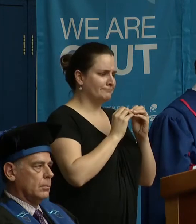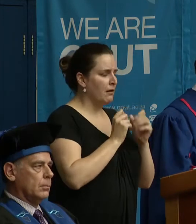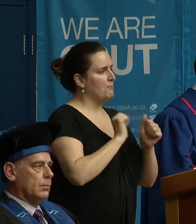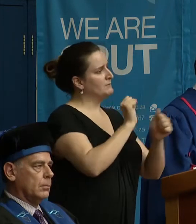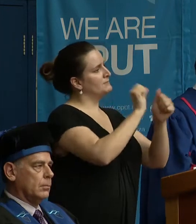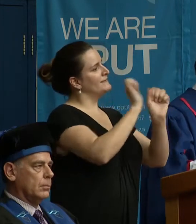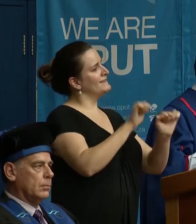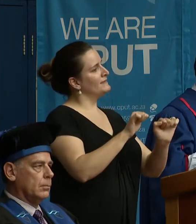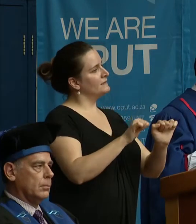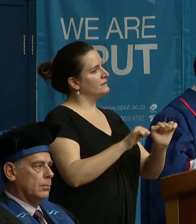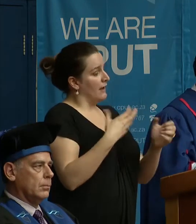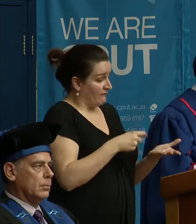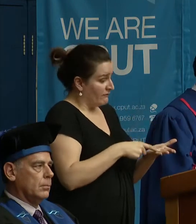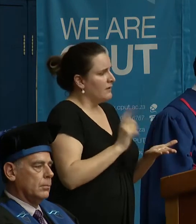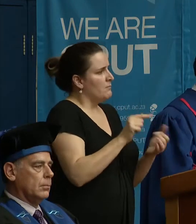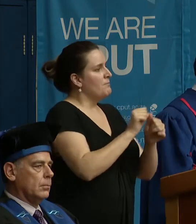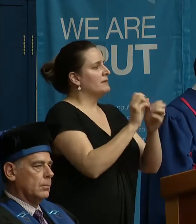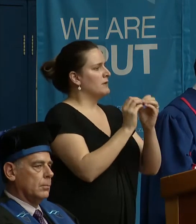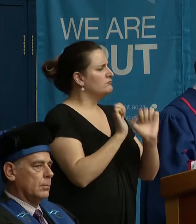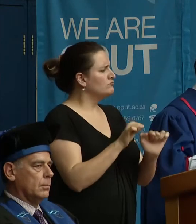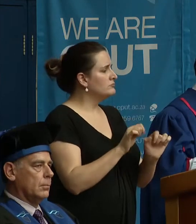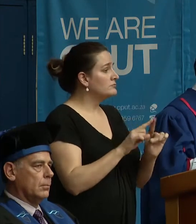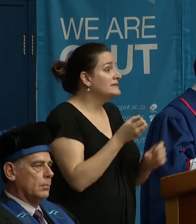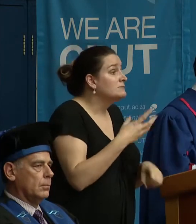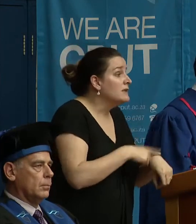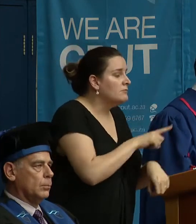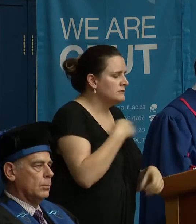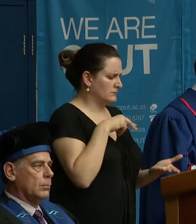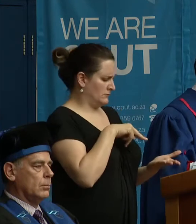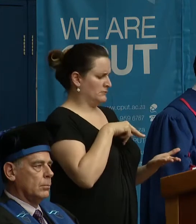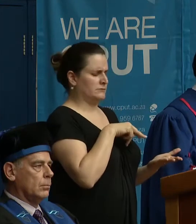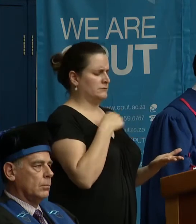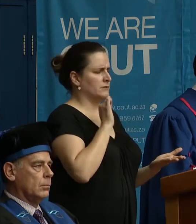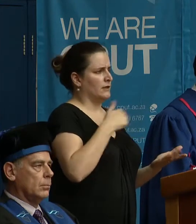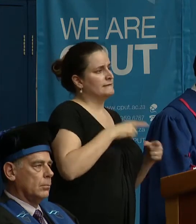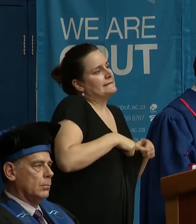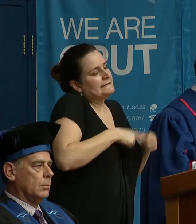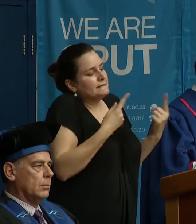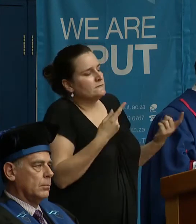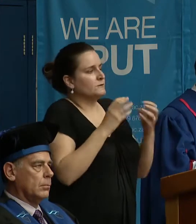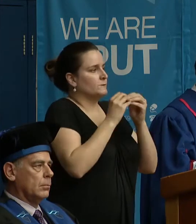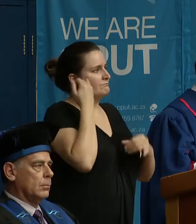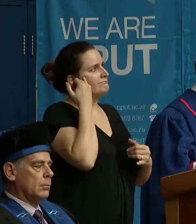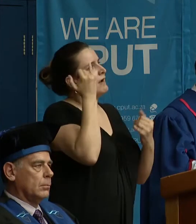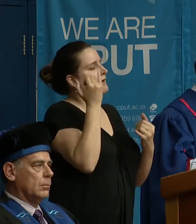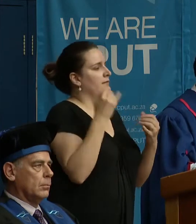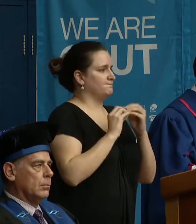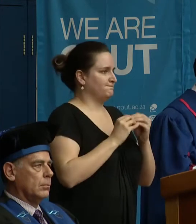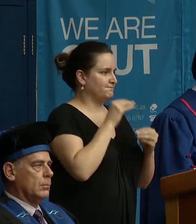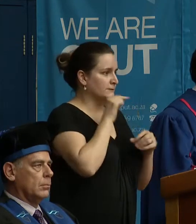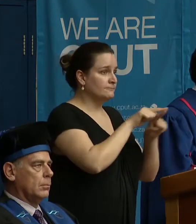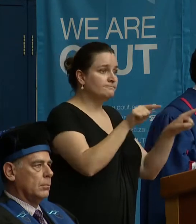innovation. But sometimes we look at things and say, I could do something entirely different that would make the lives easier